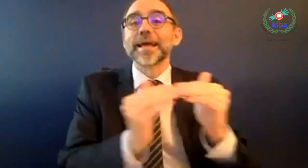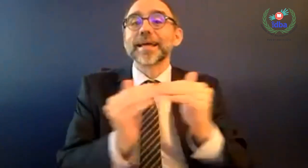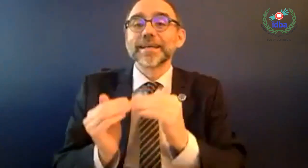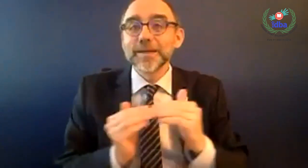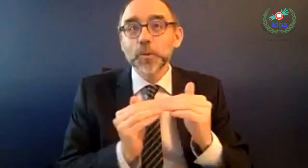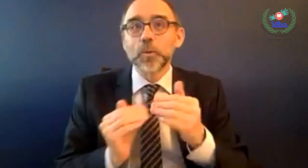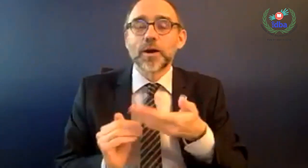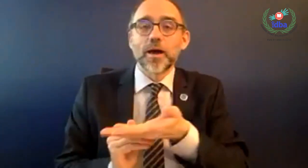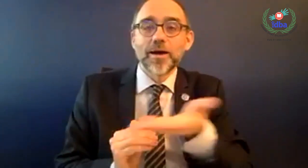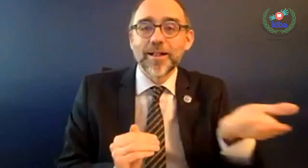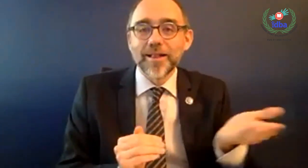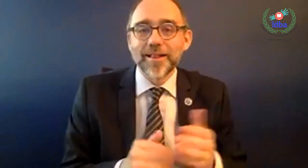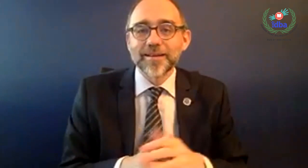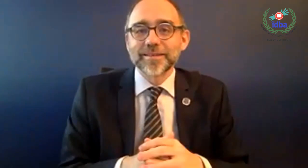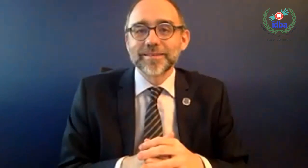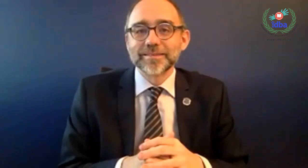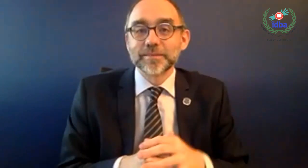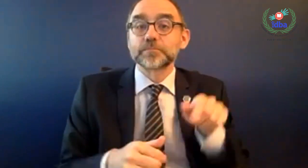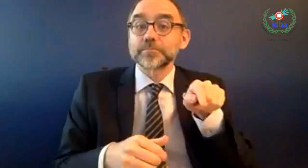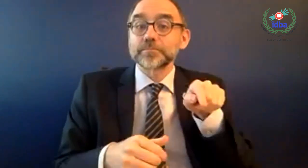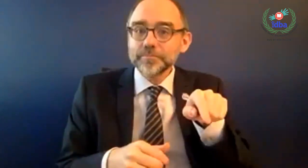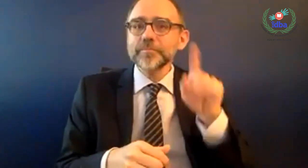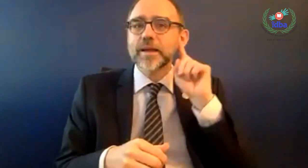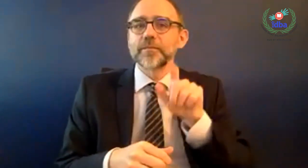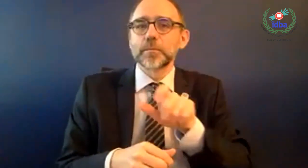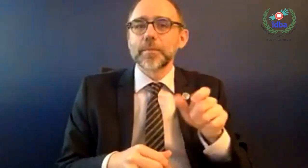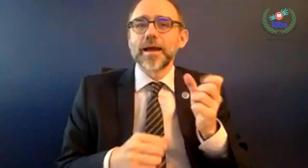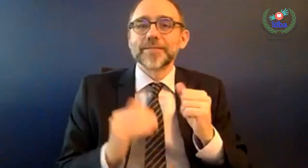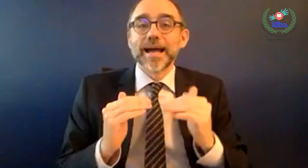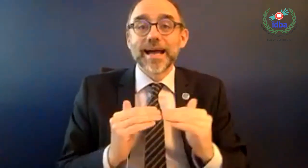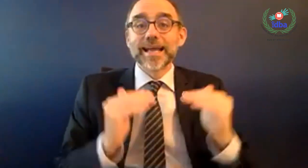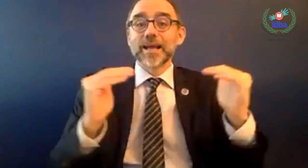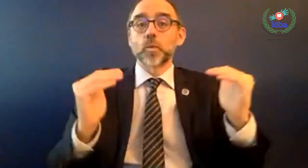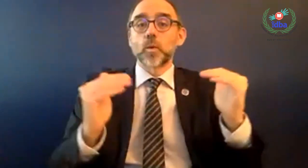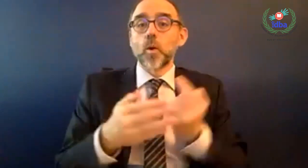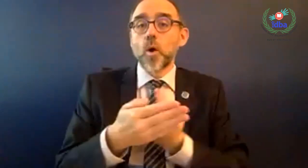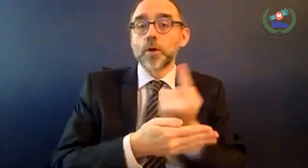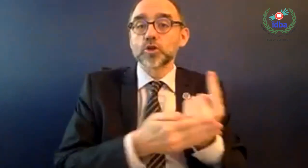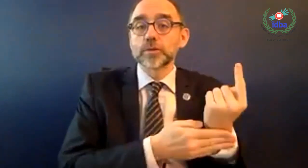and equal opportunities to the deaf in all over the world, this is another